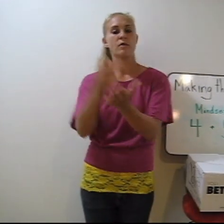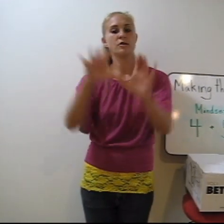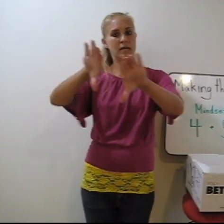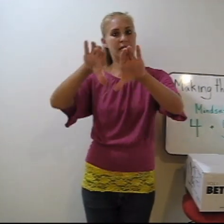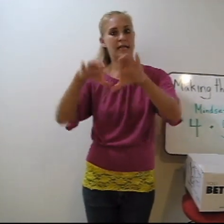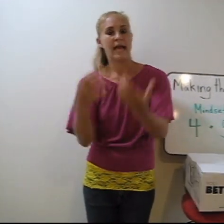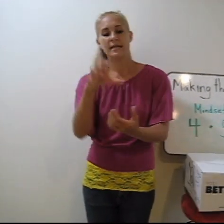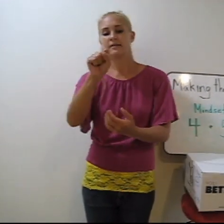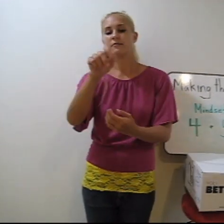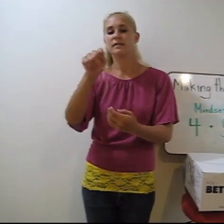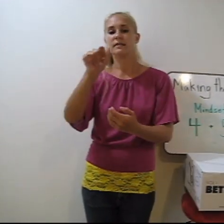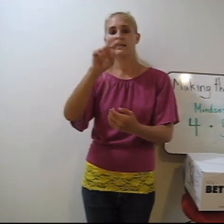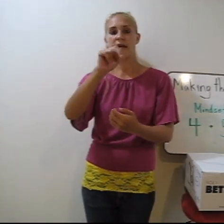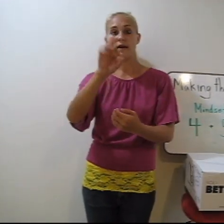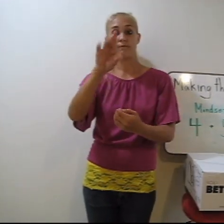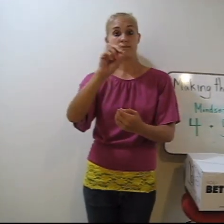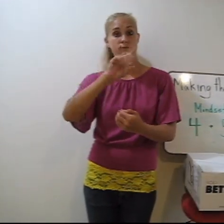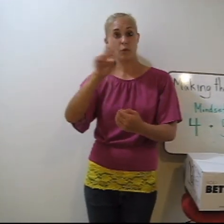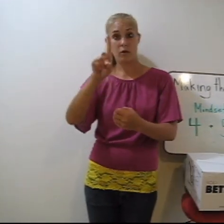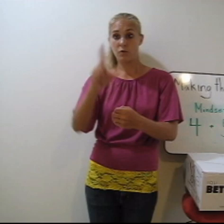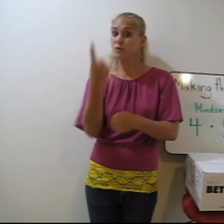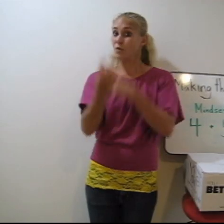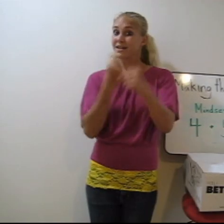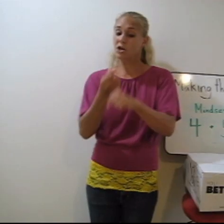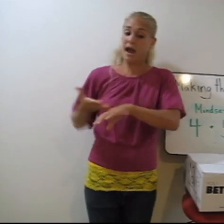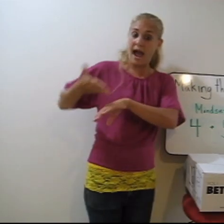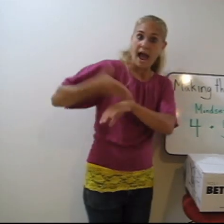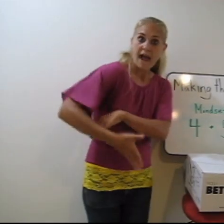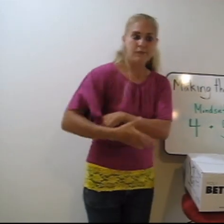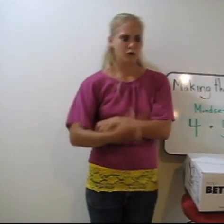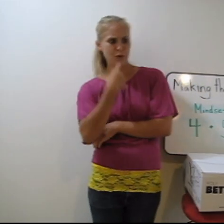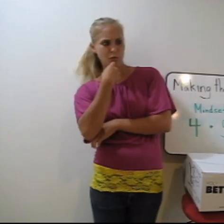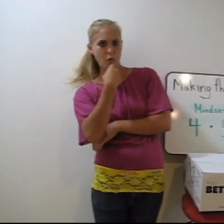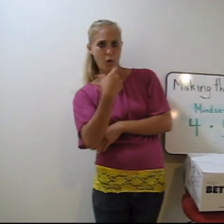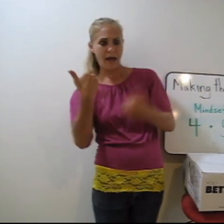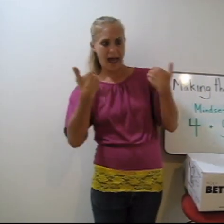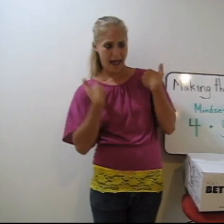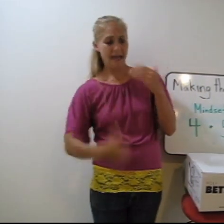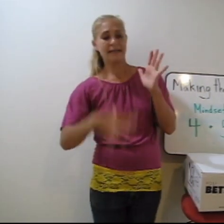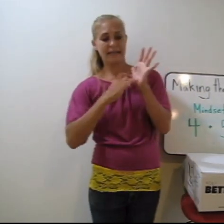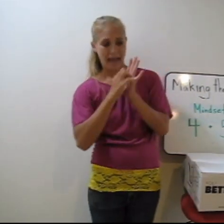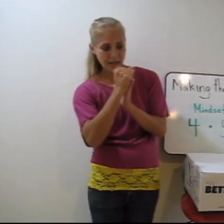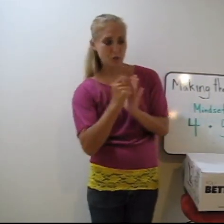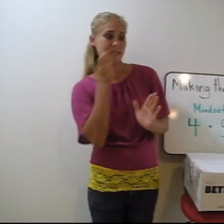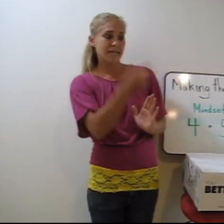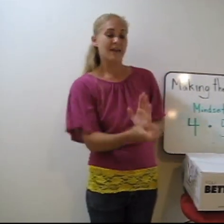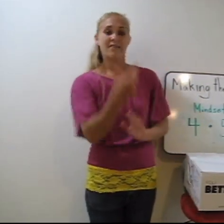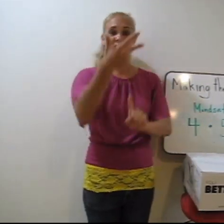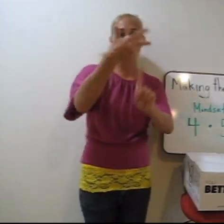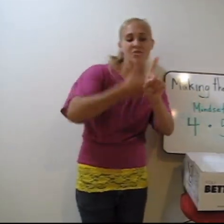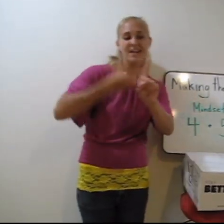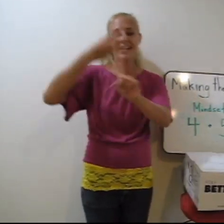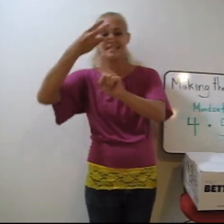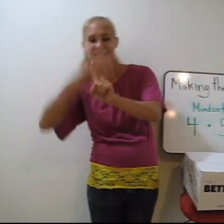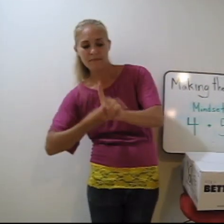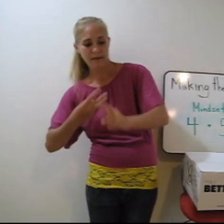which was just a year after he was diagnosed with pancreatic cancer and given 3 to 6 months to live, which he beat, of